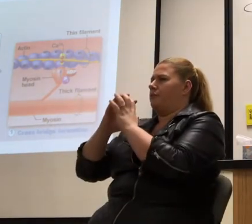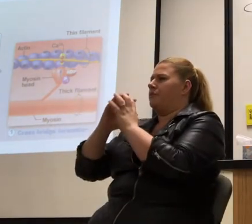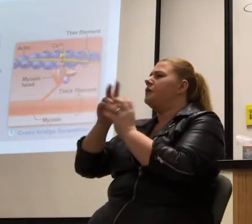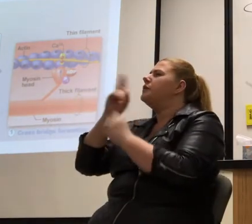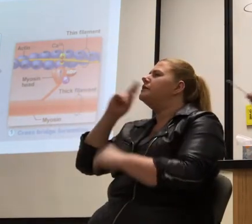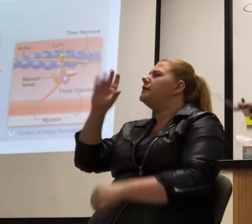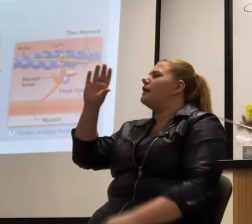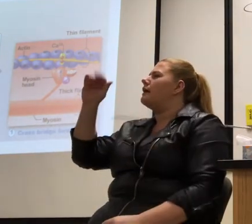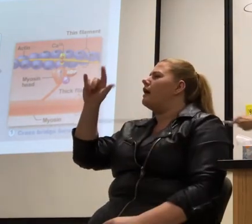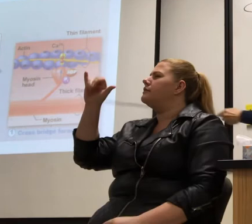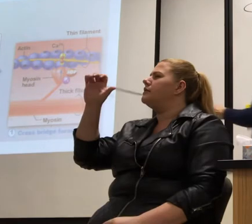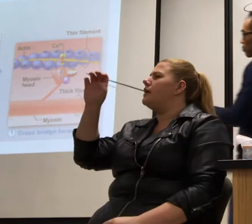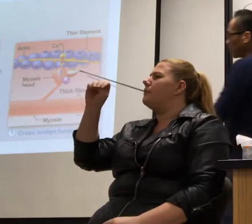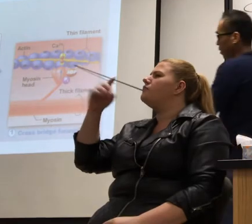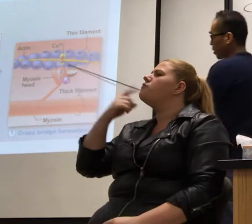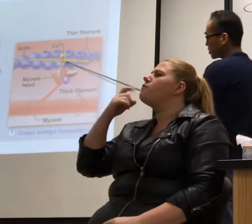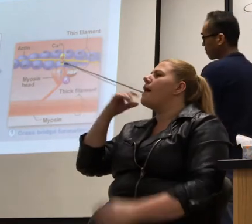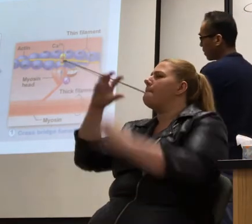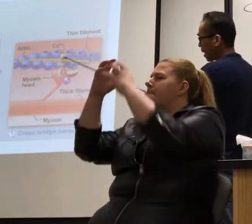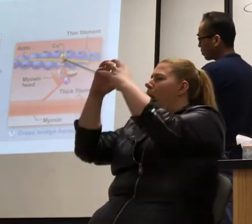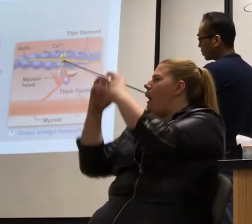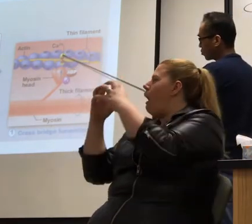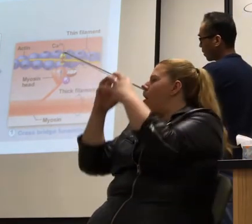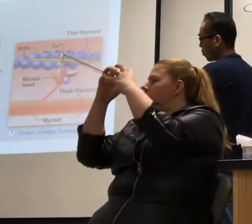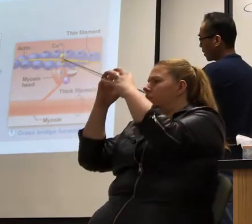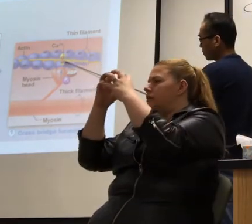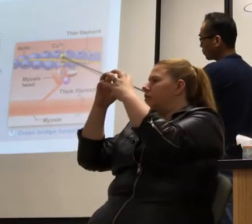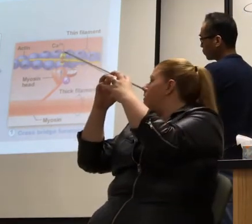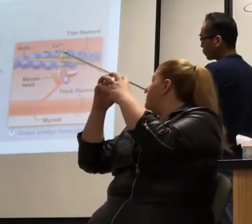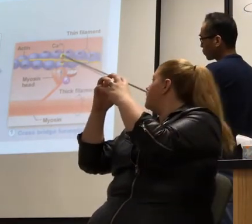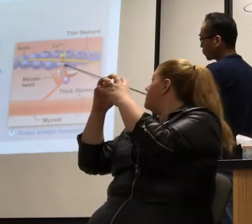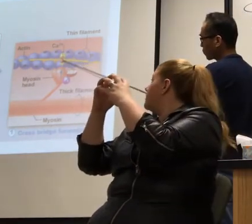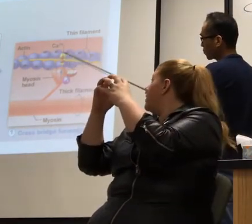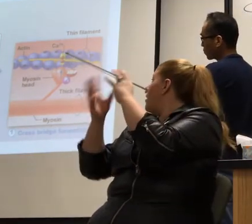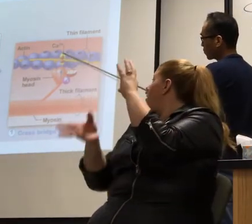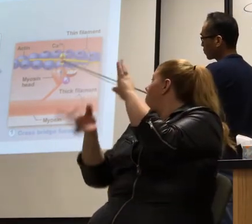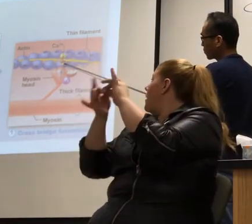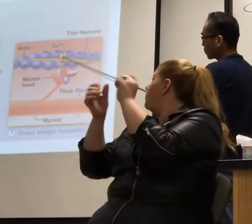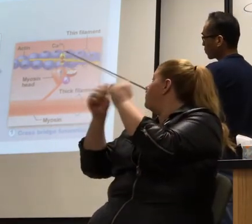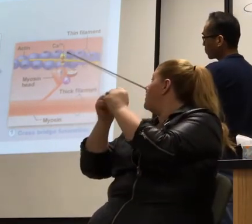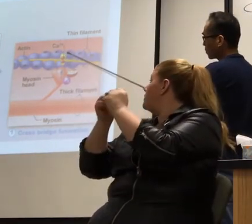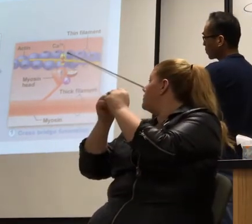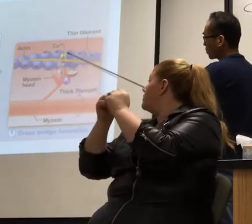that? Calcium red balls have bound troponin.